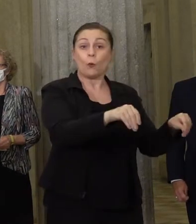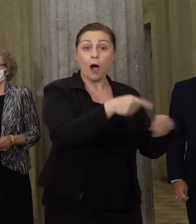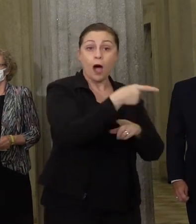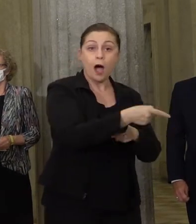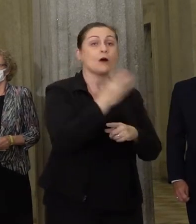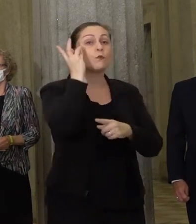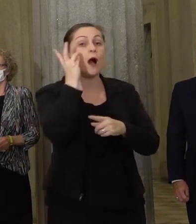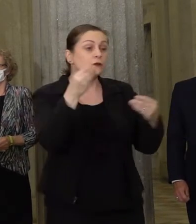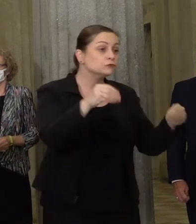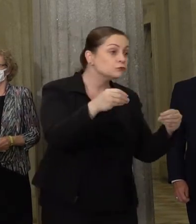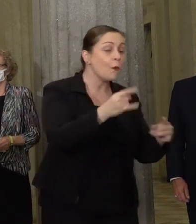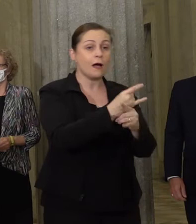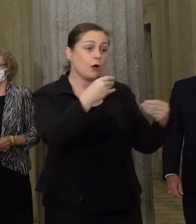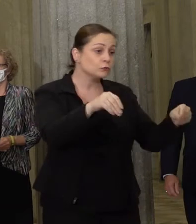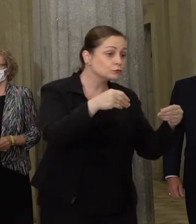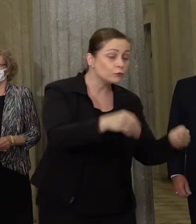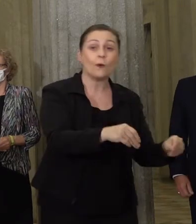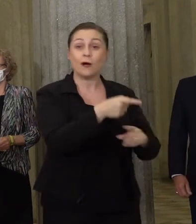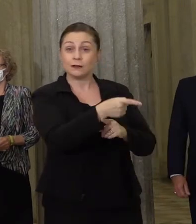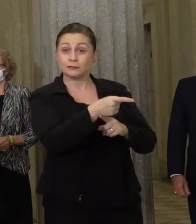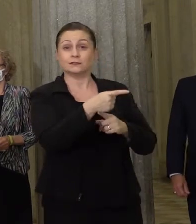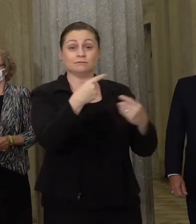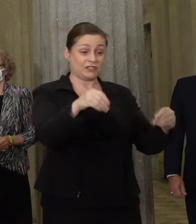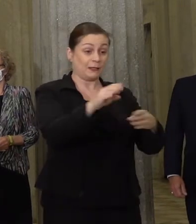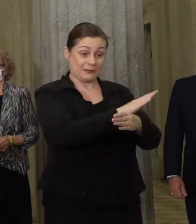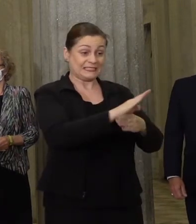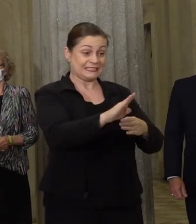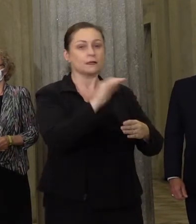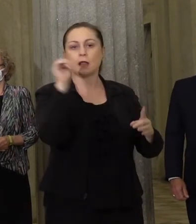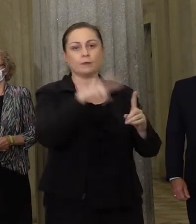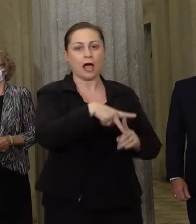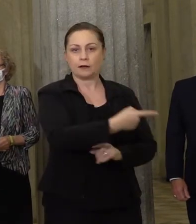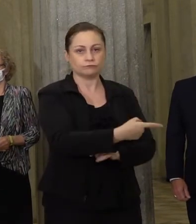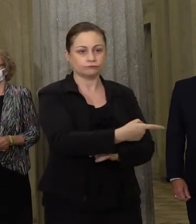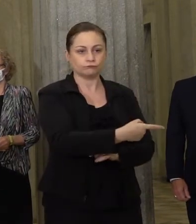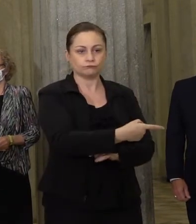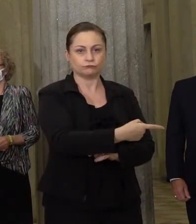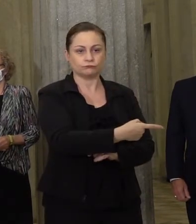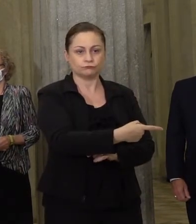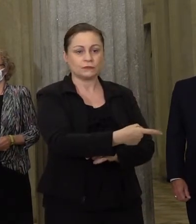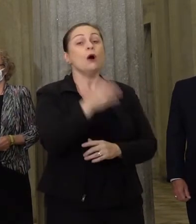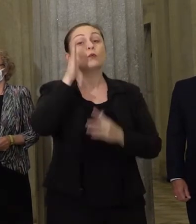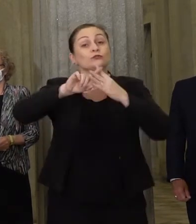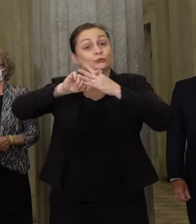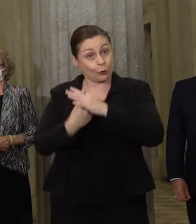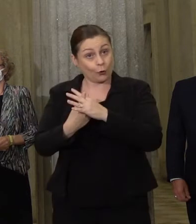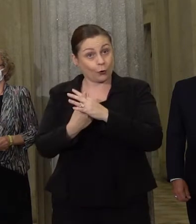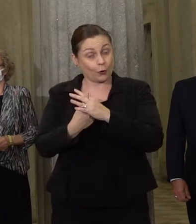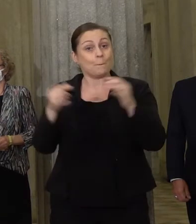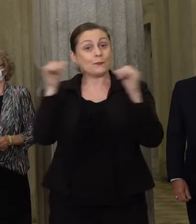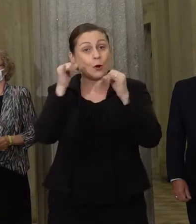liquor stores, or retail businesses. And again, I say it's effective. It goes into effect 11